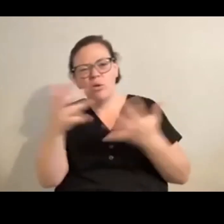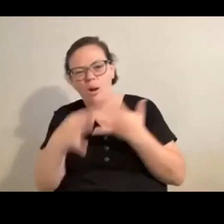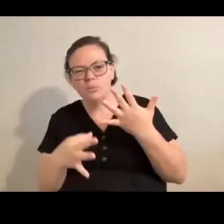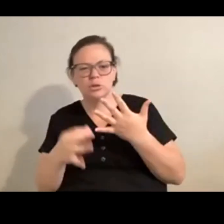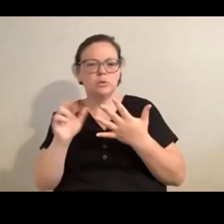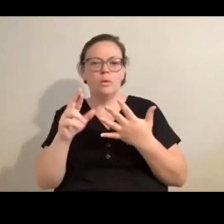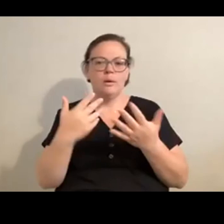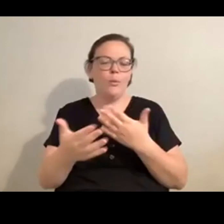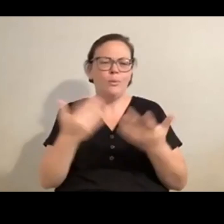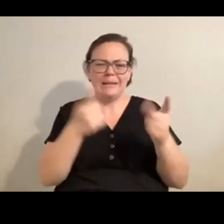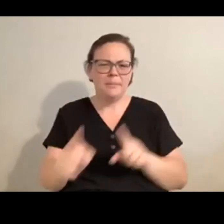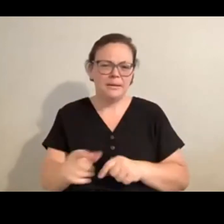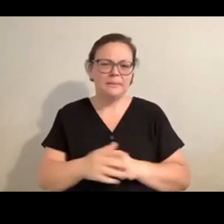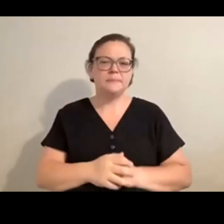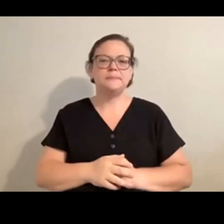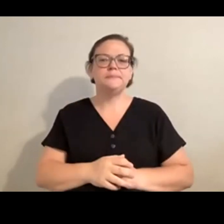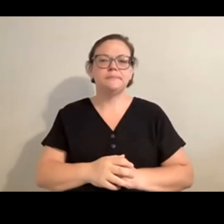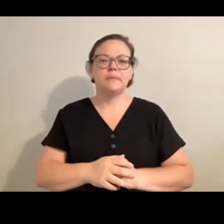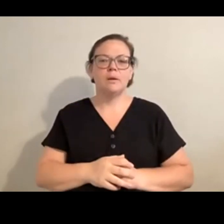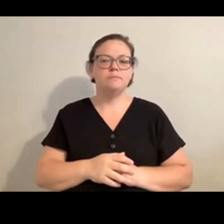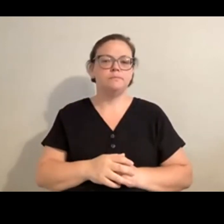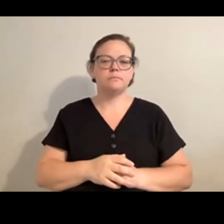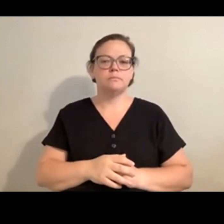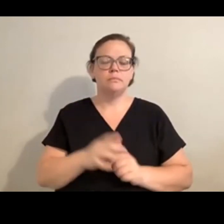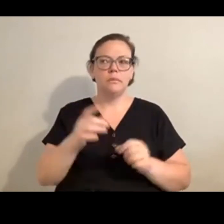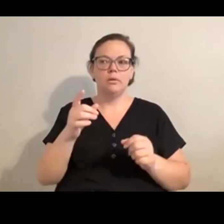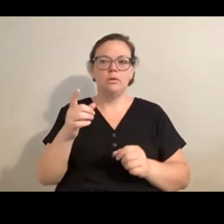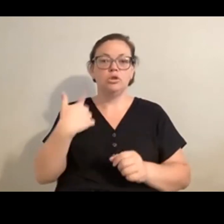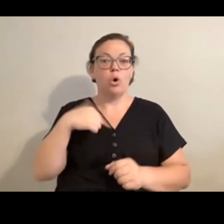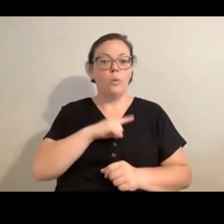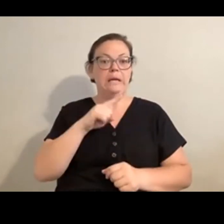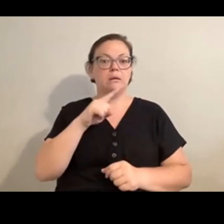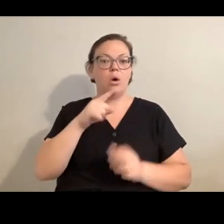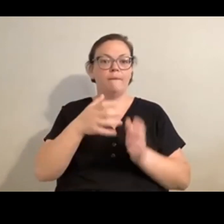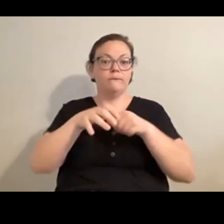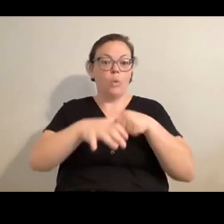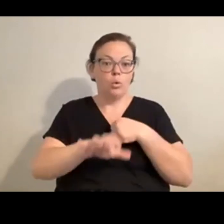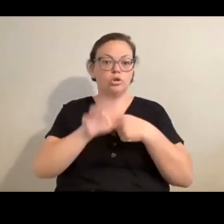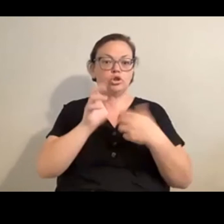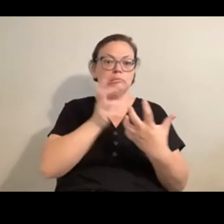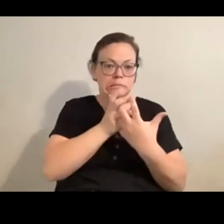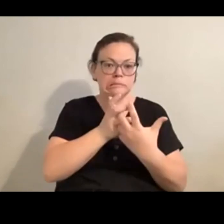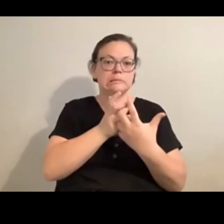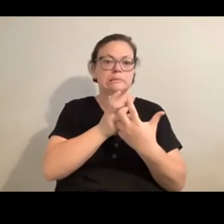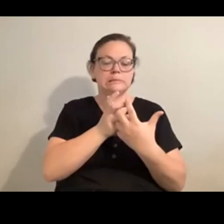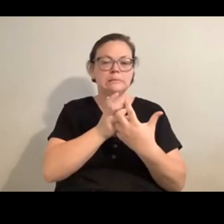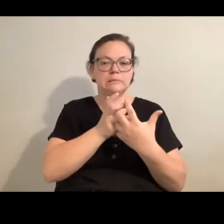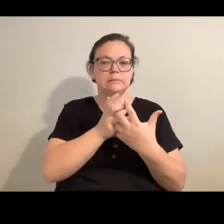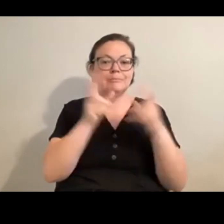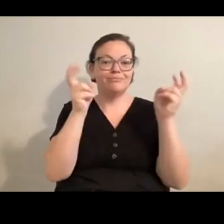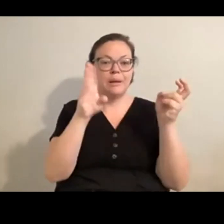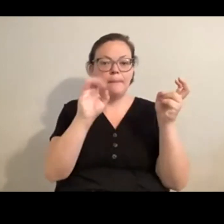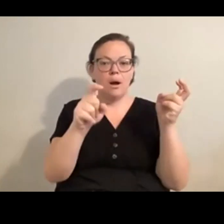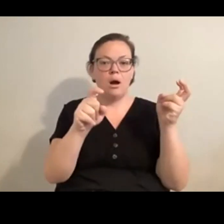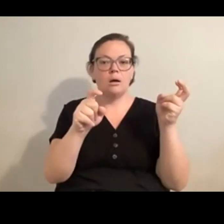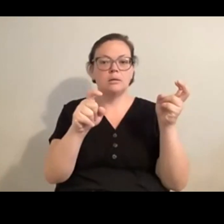here, right? And so we're kind of put in these boxes. And as an HIV